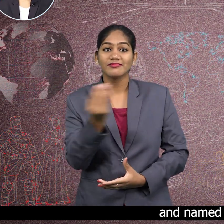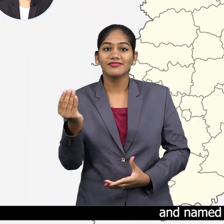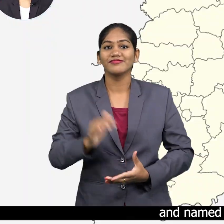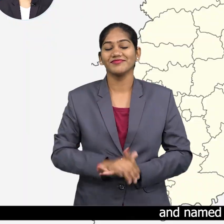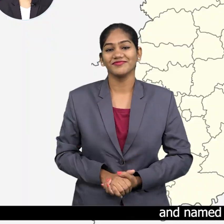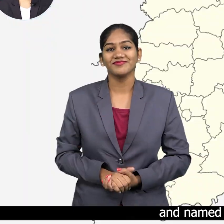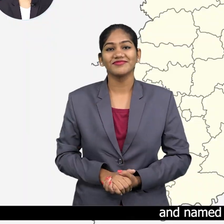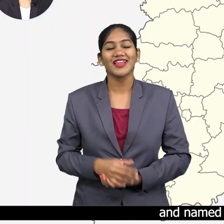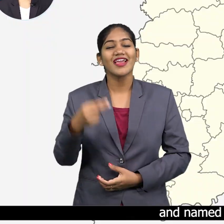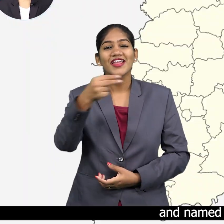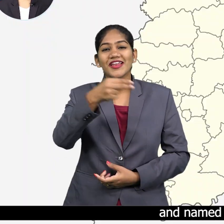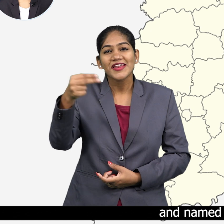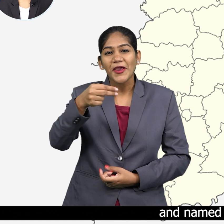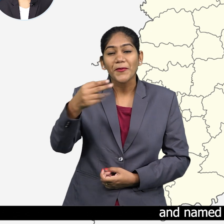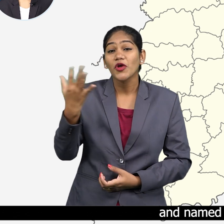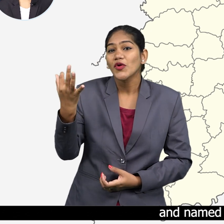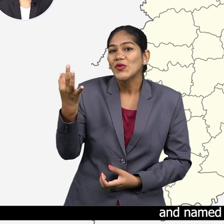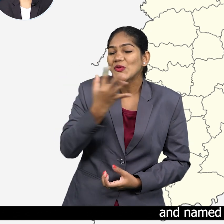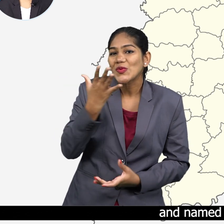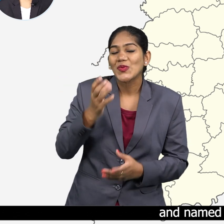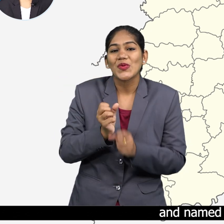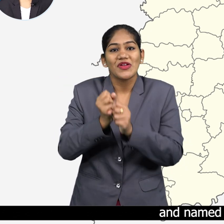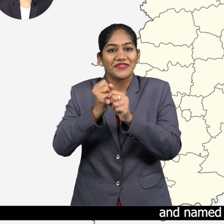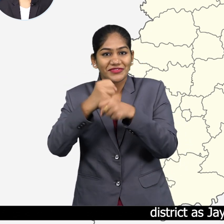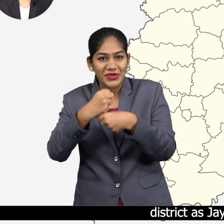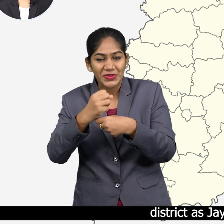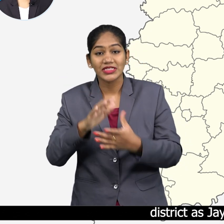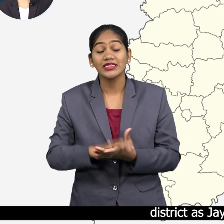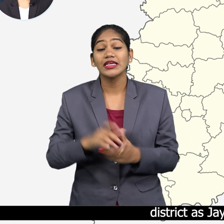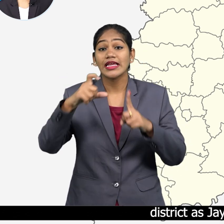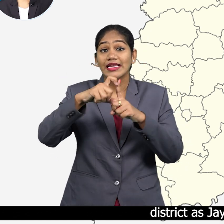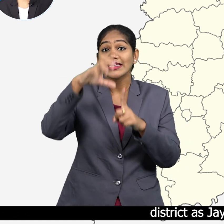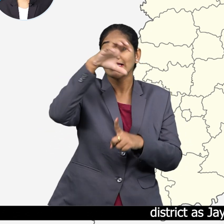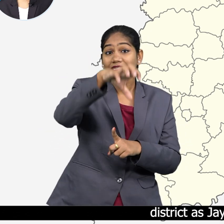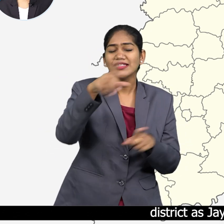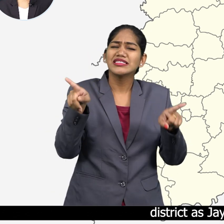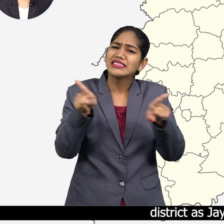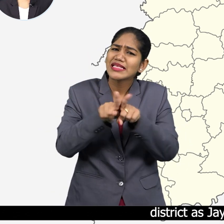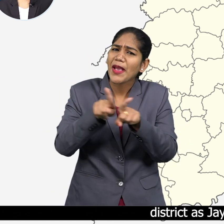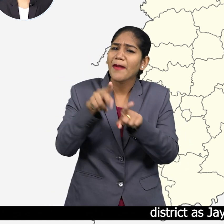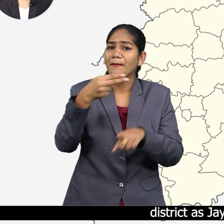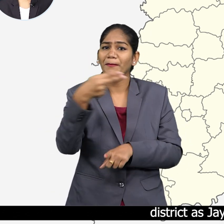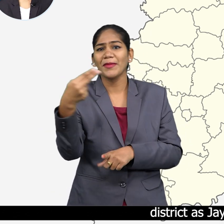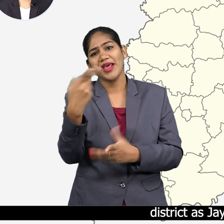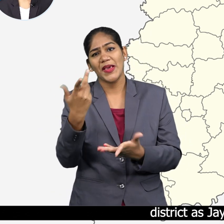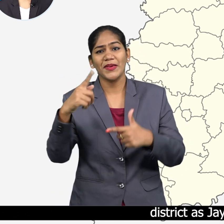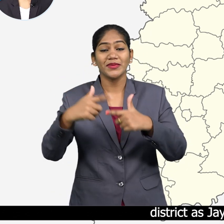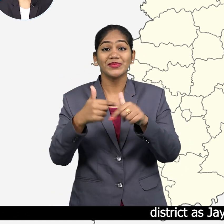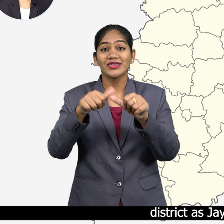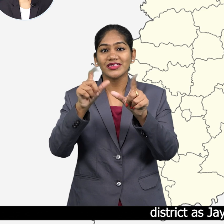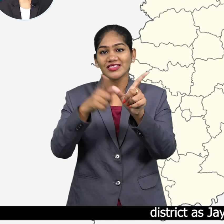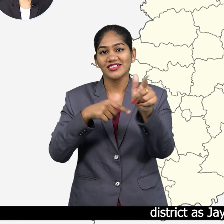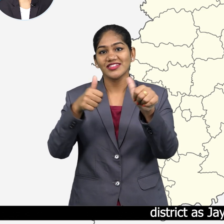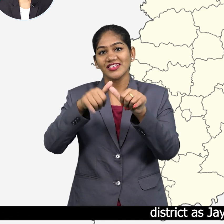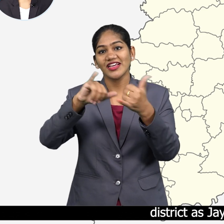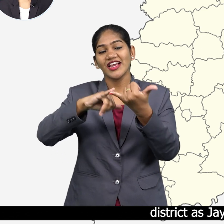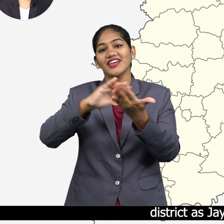And named a newly formed district as Jaishankar district.